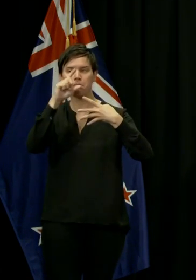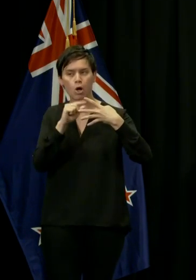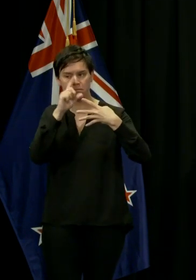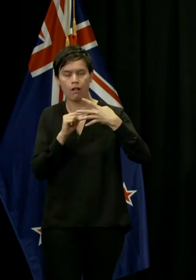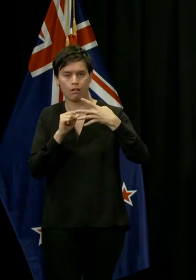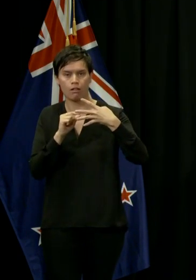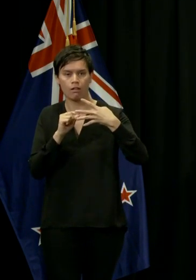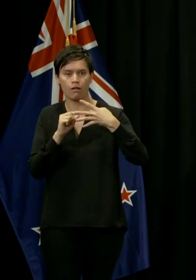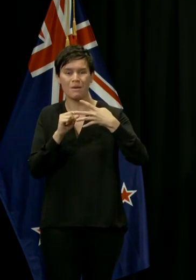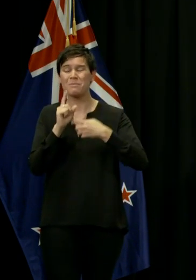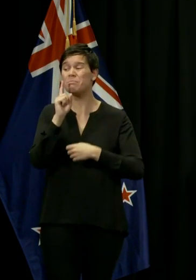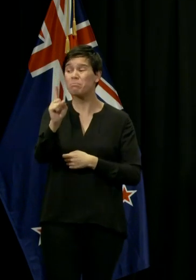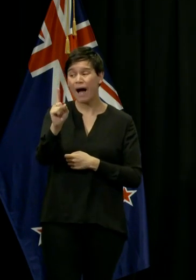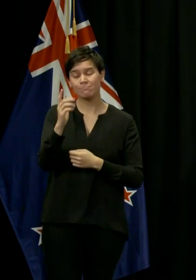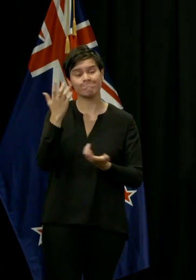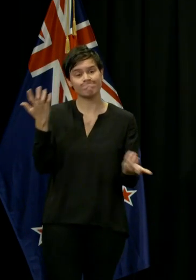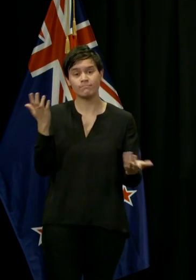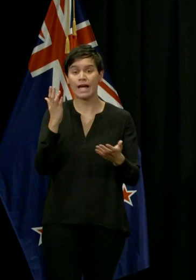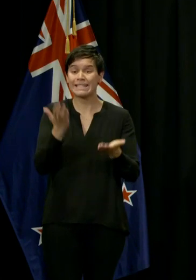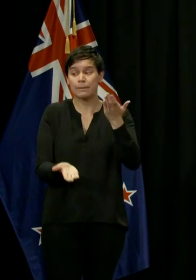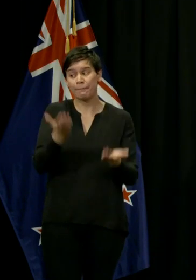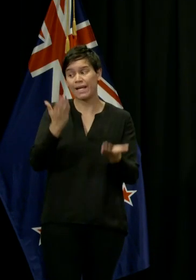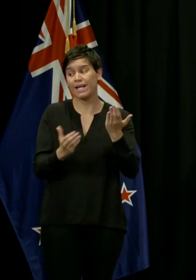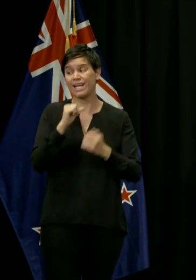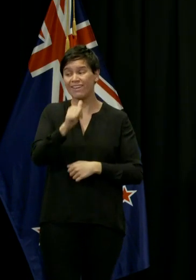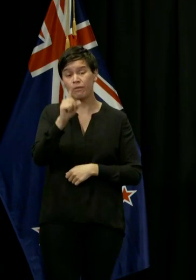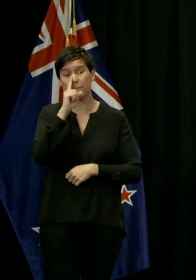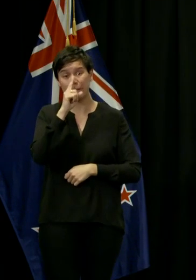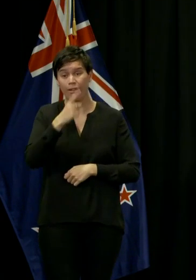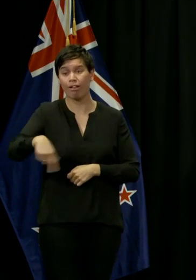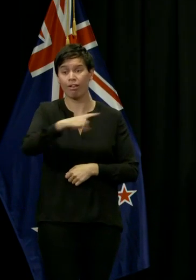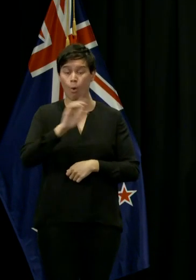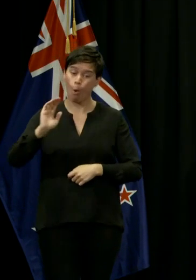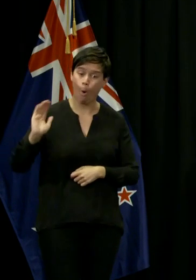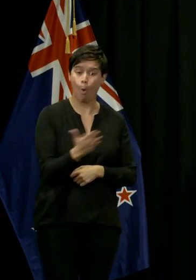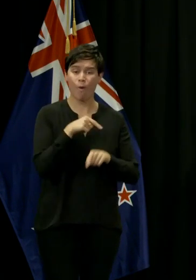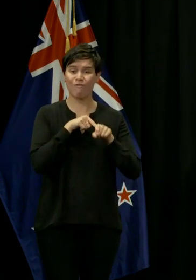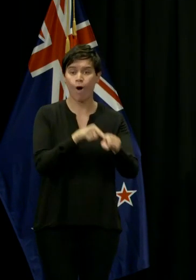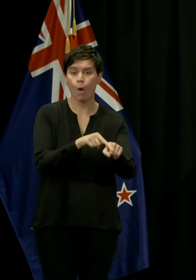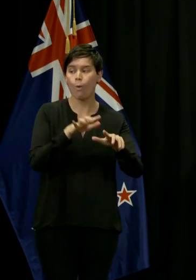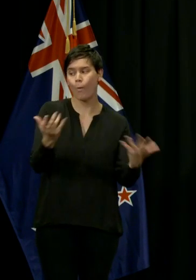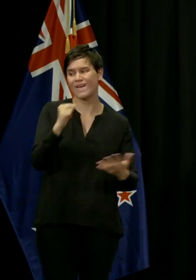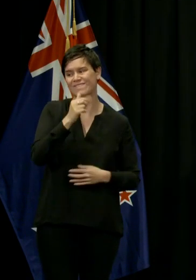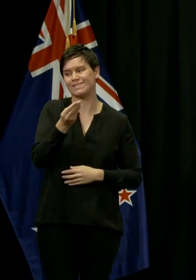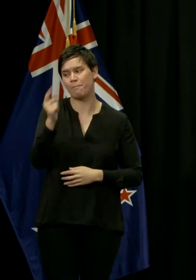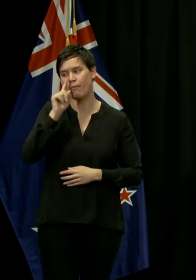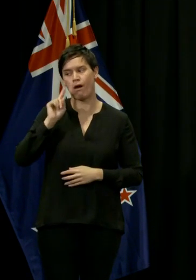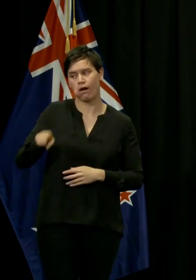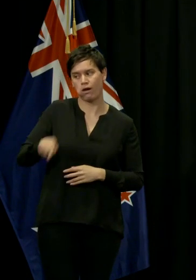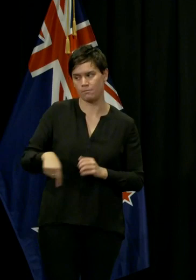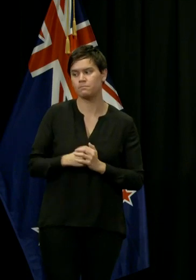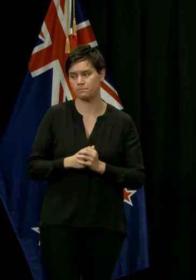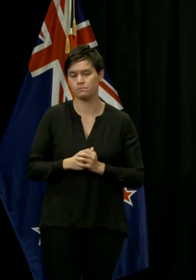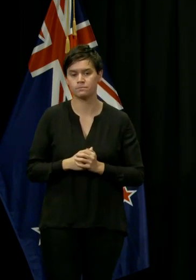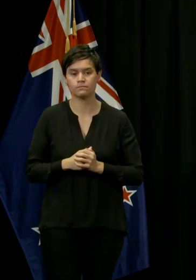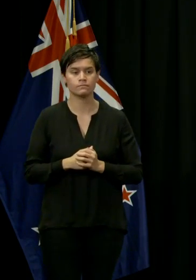specific areas. But again, it will all come down to the level of compliance of everyone to what I've set out today. If we'd started